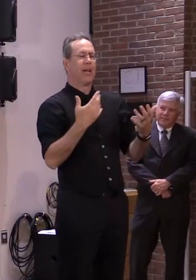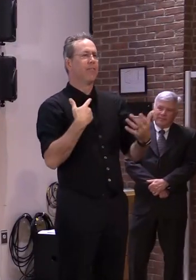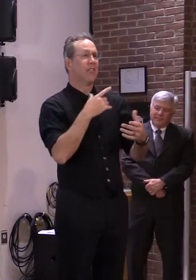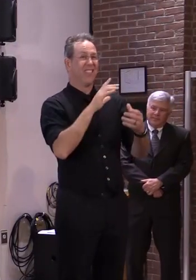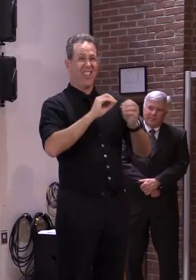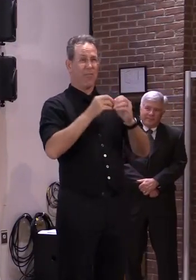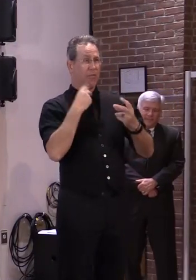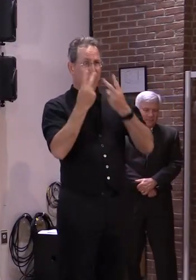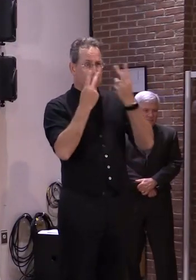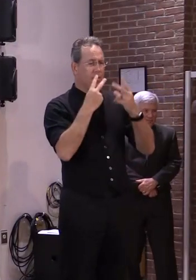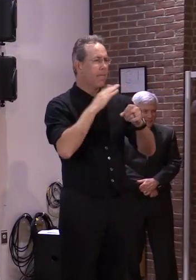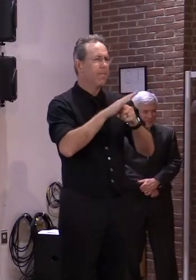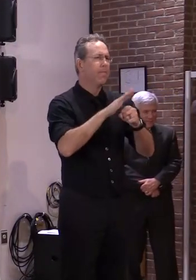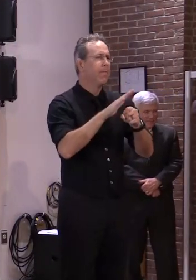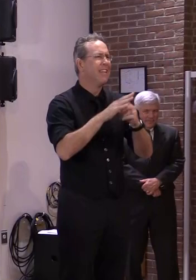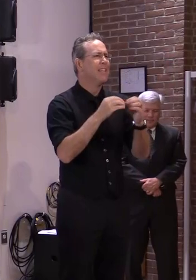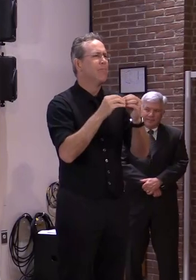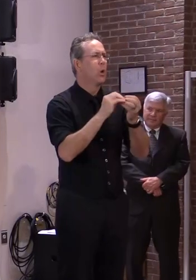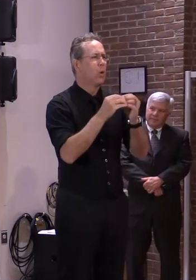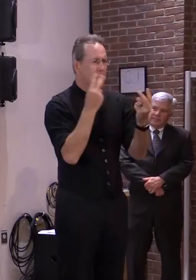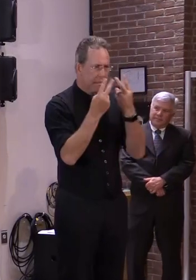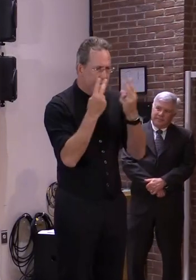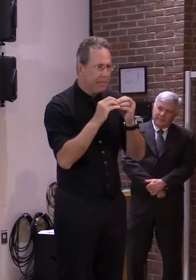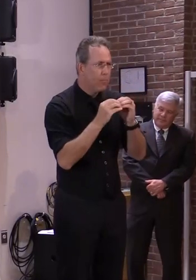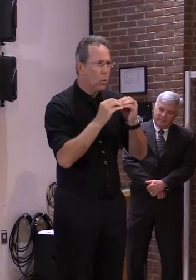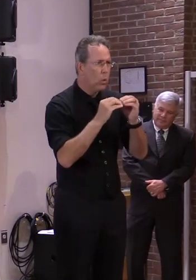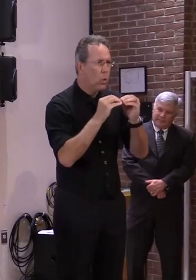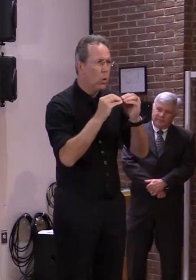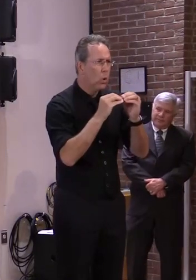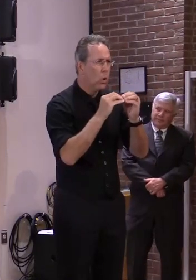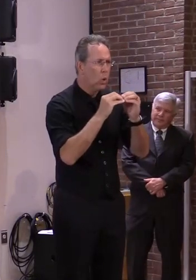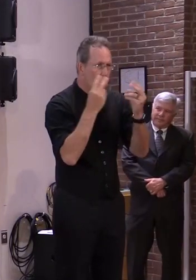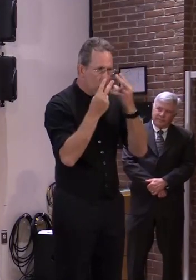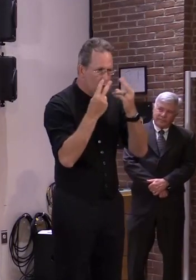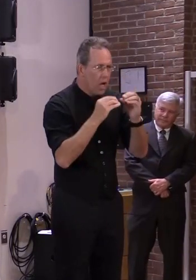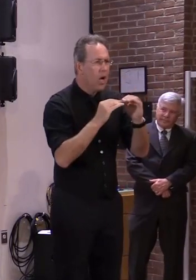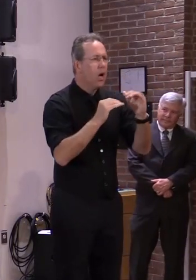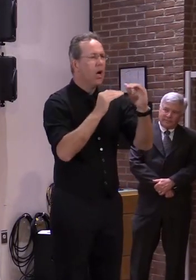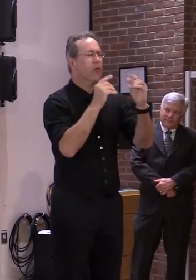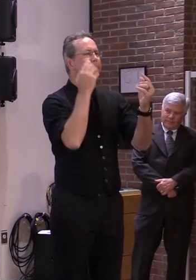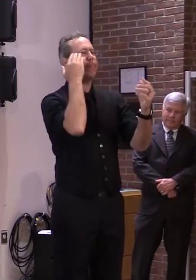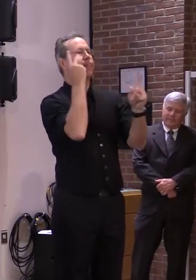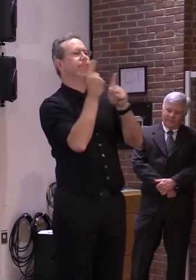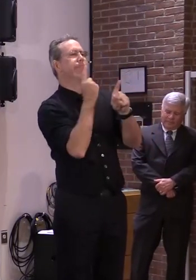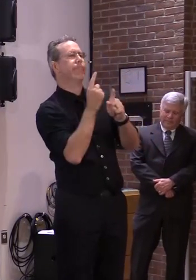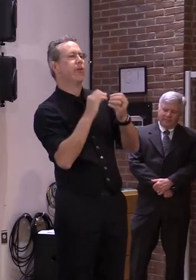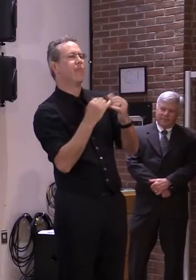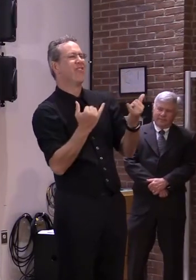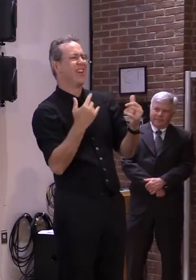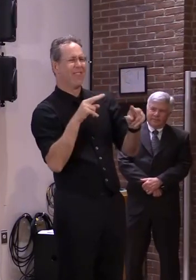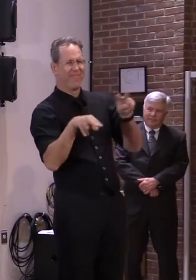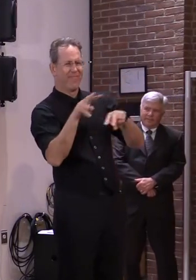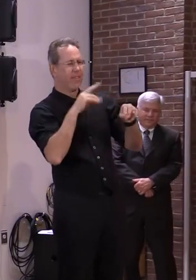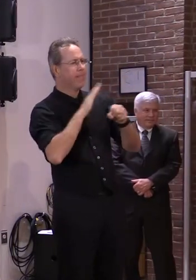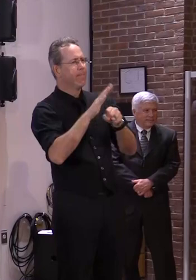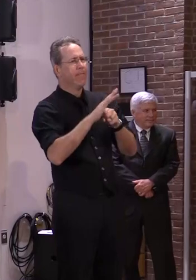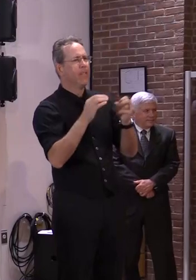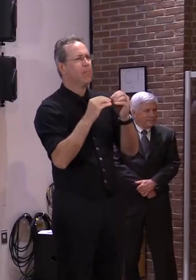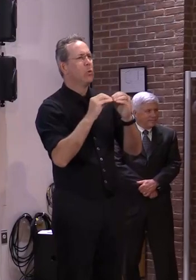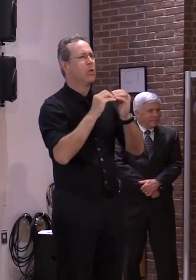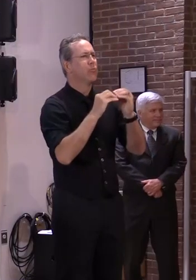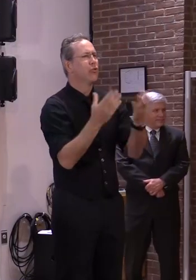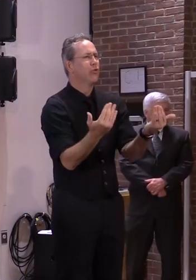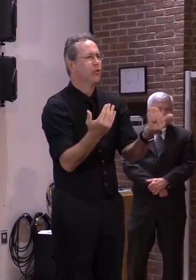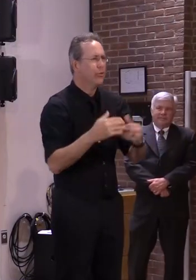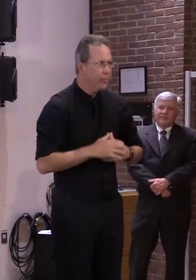take as long as it will take. None of our vaccine sites are oversubscribed now. There are no waiting lines.